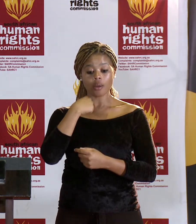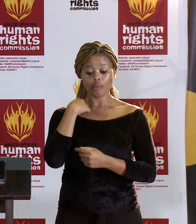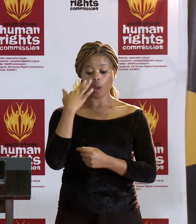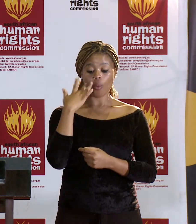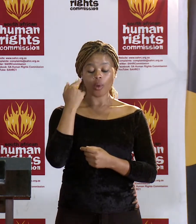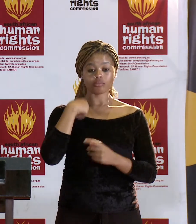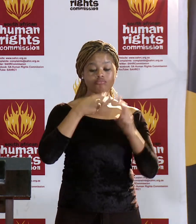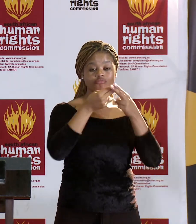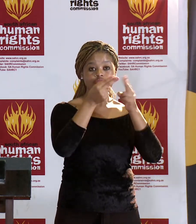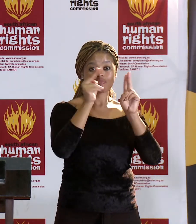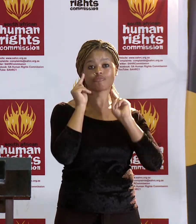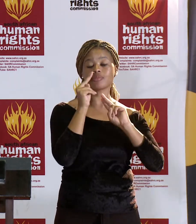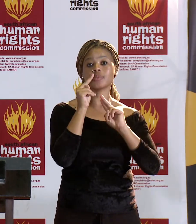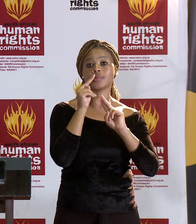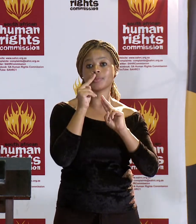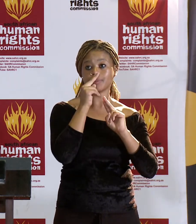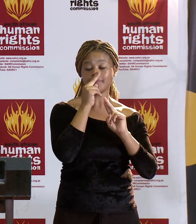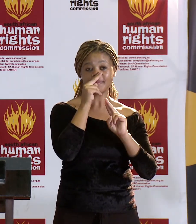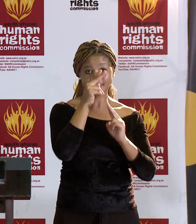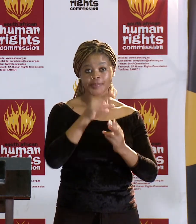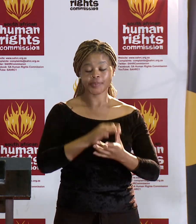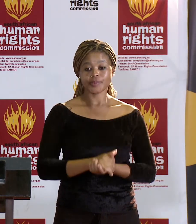at university